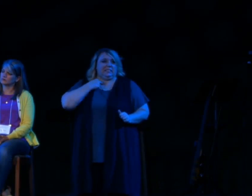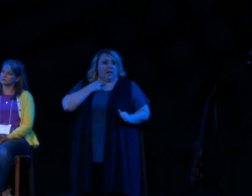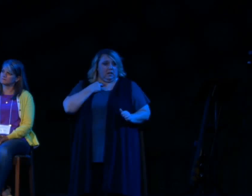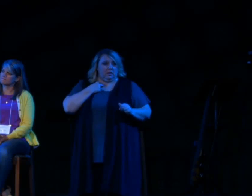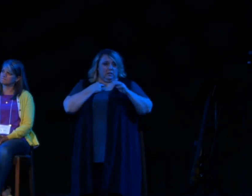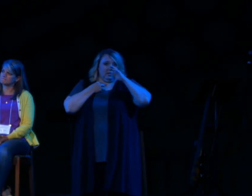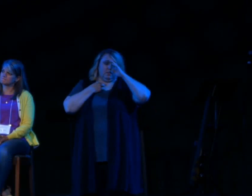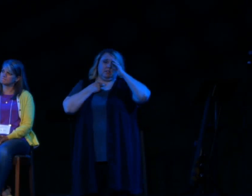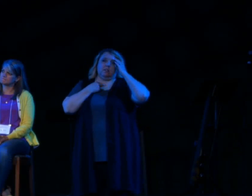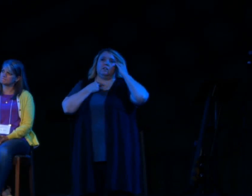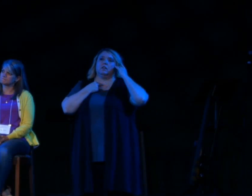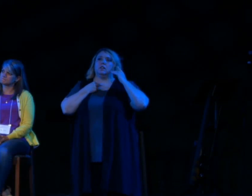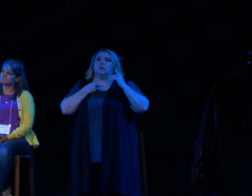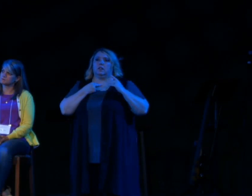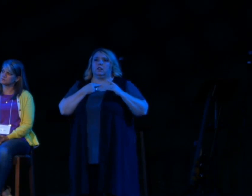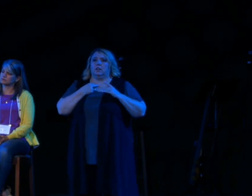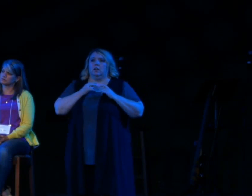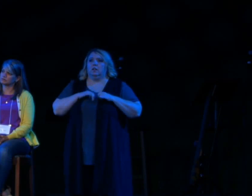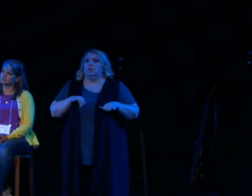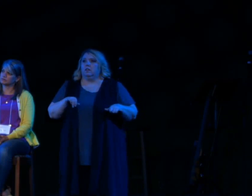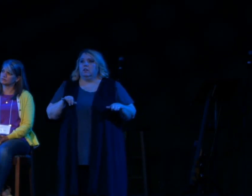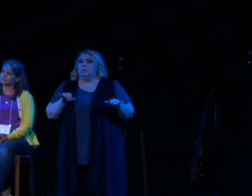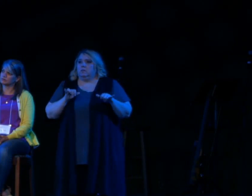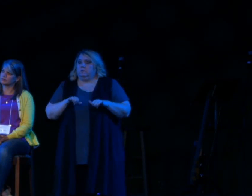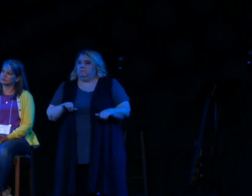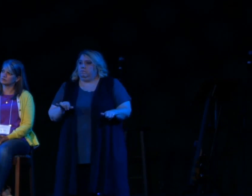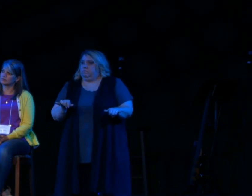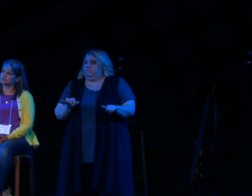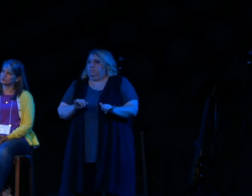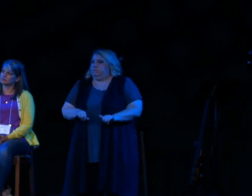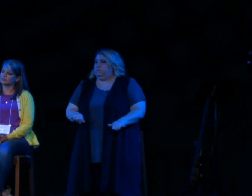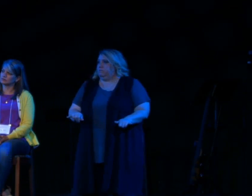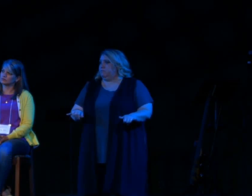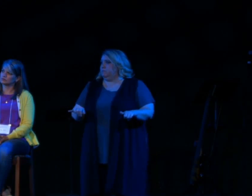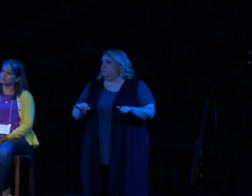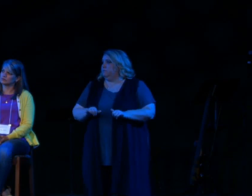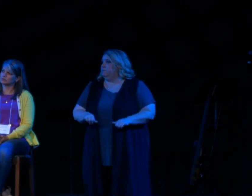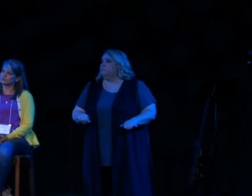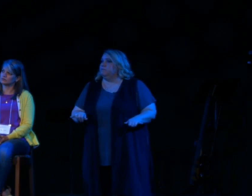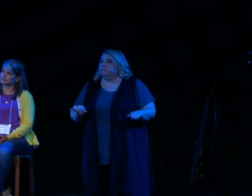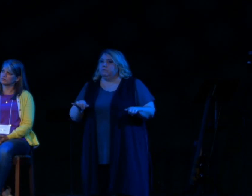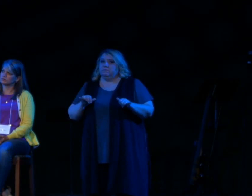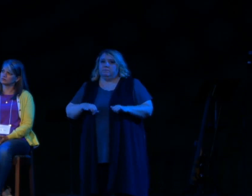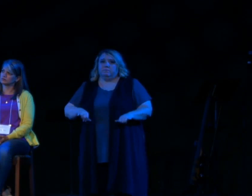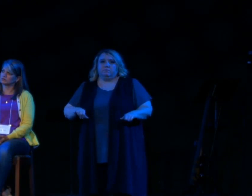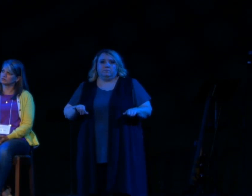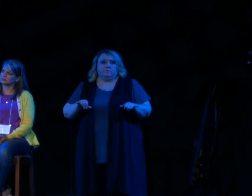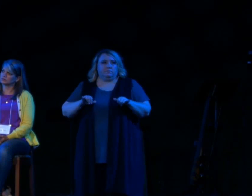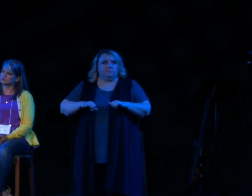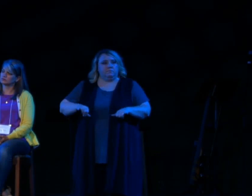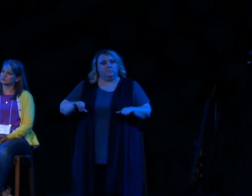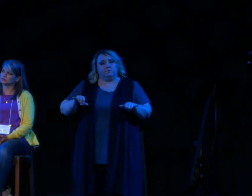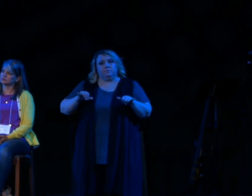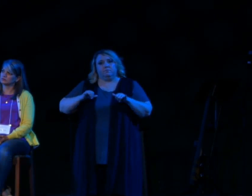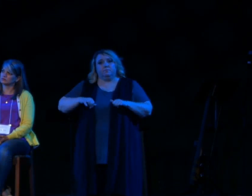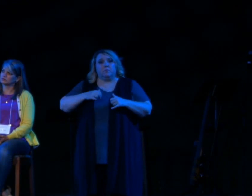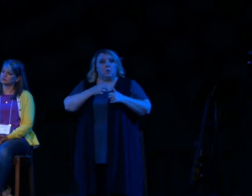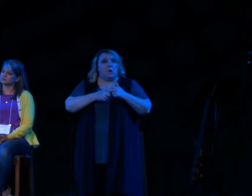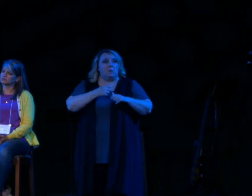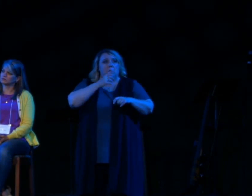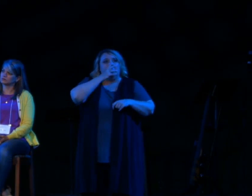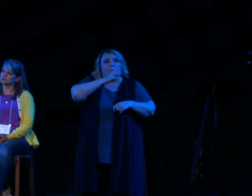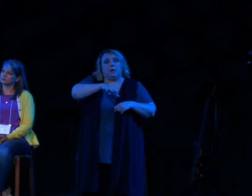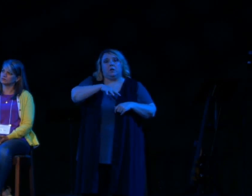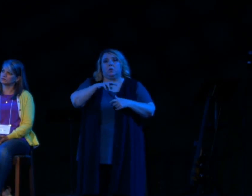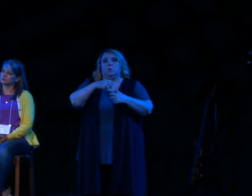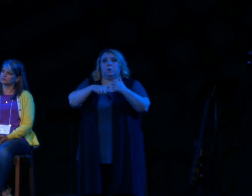pattern of just keeping things the way they are and ignoring the problems and the issues